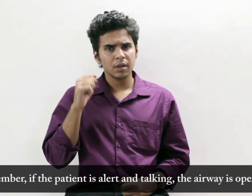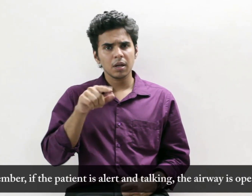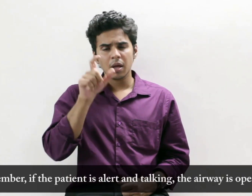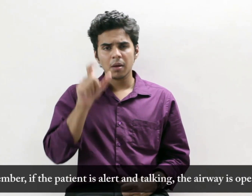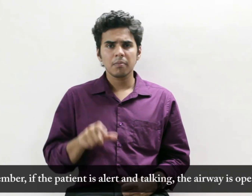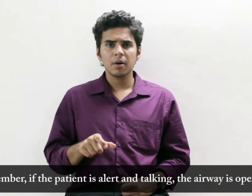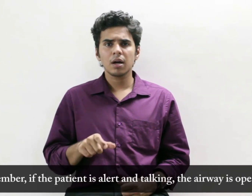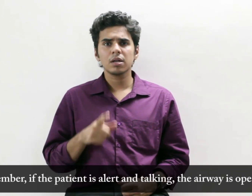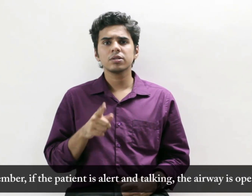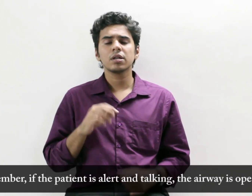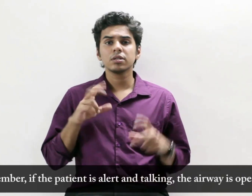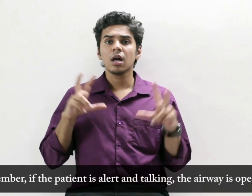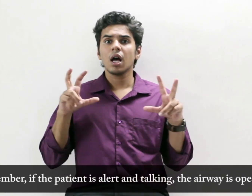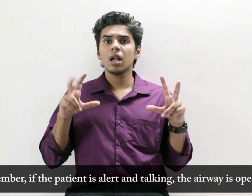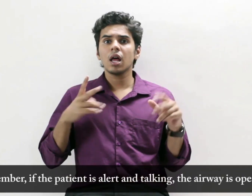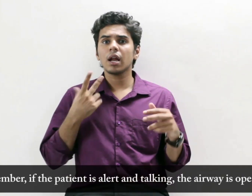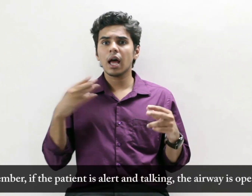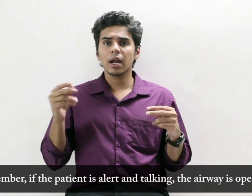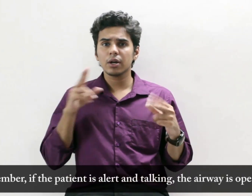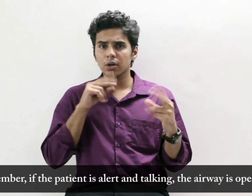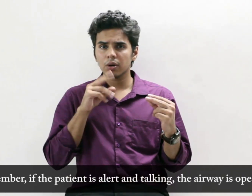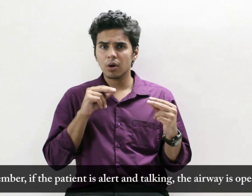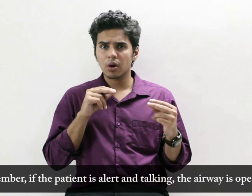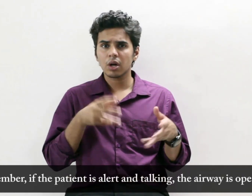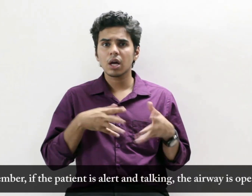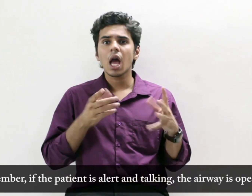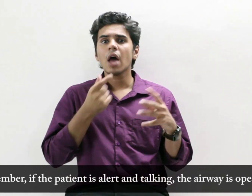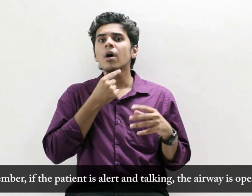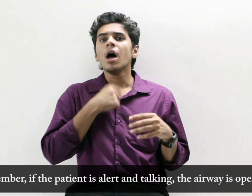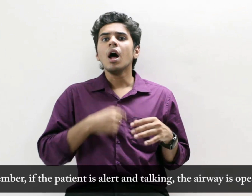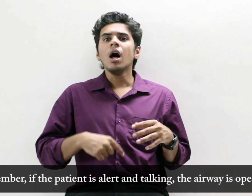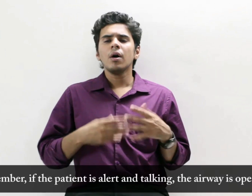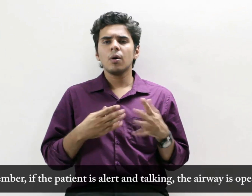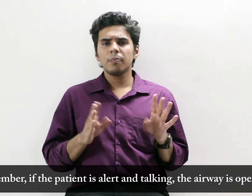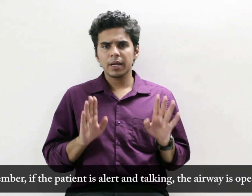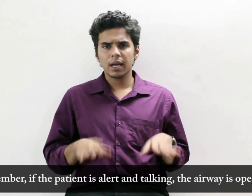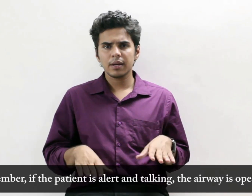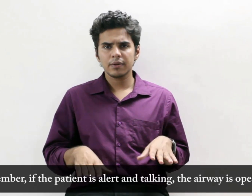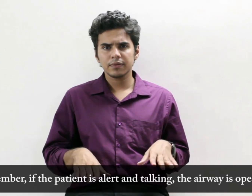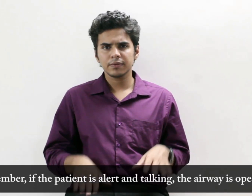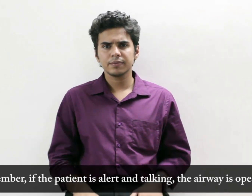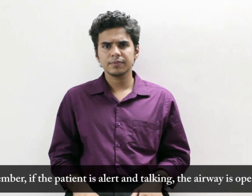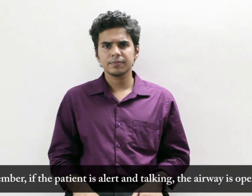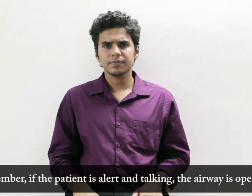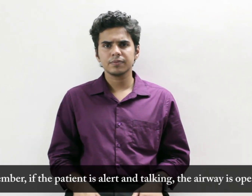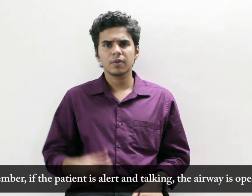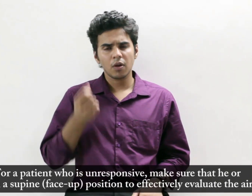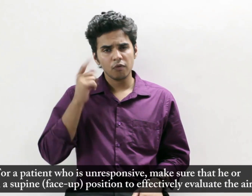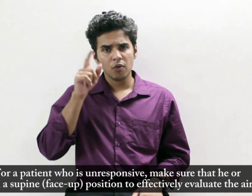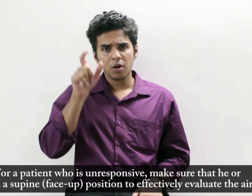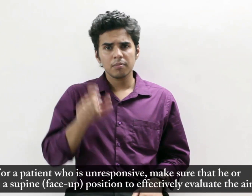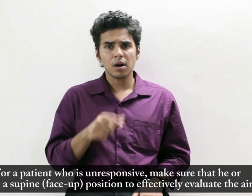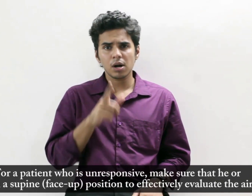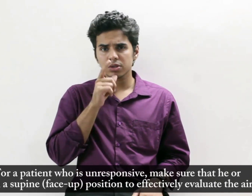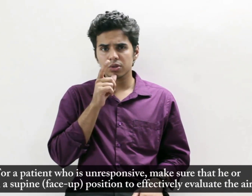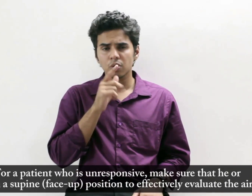Remember, if the patient is alert and talking, the airway is open. For a patient who